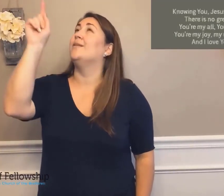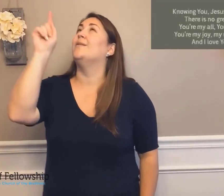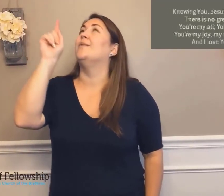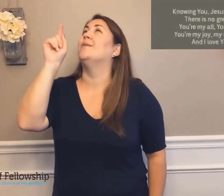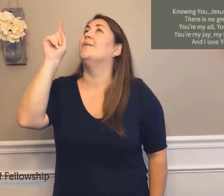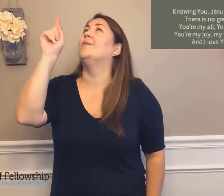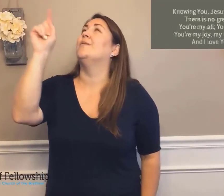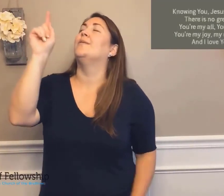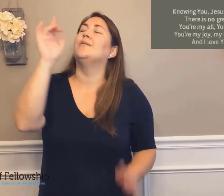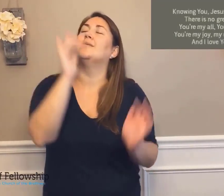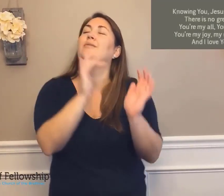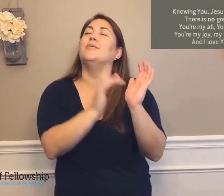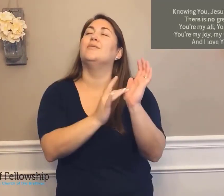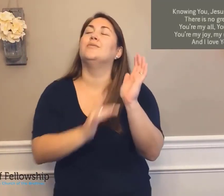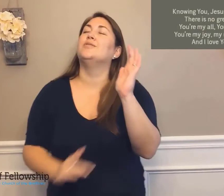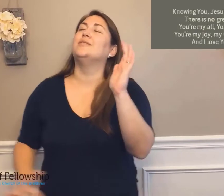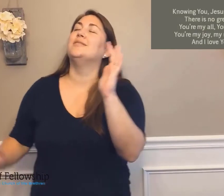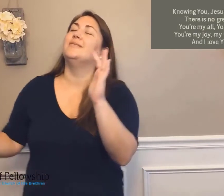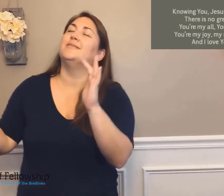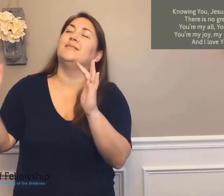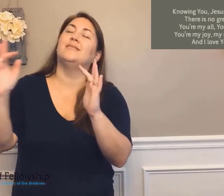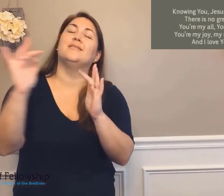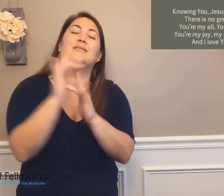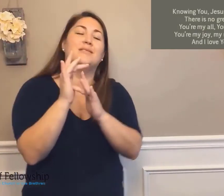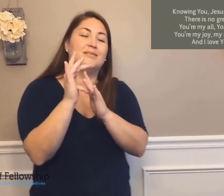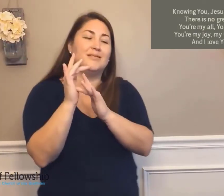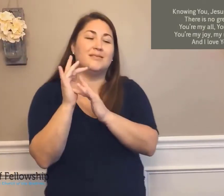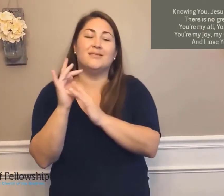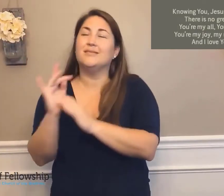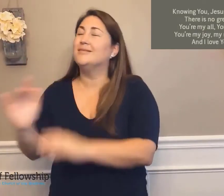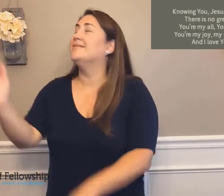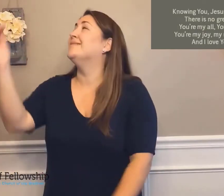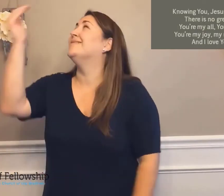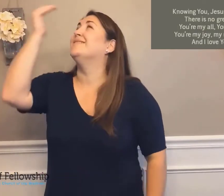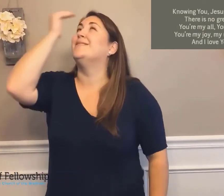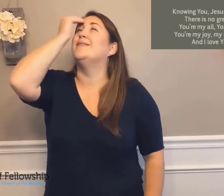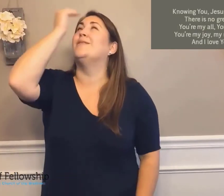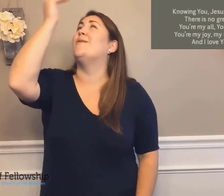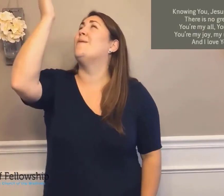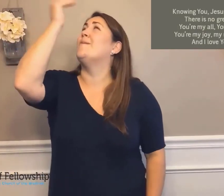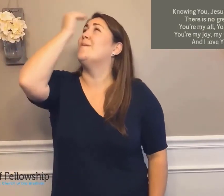Knowing you, Jesus. No.